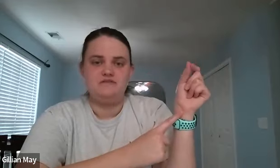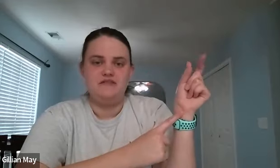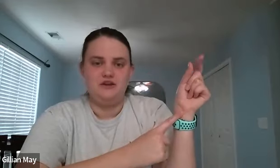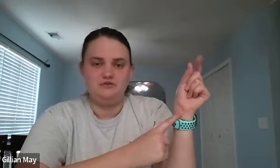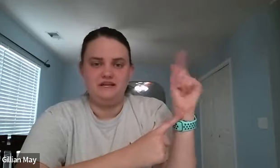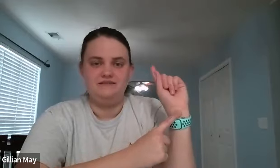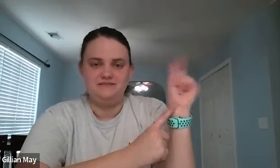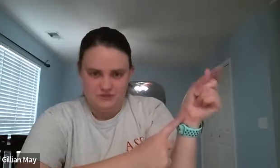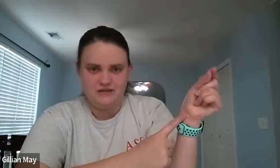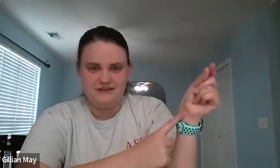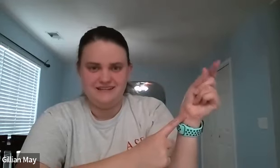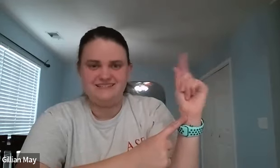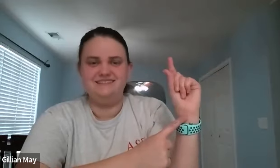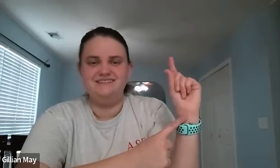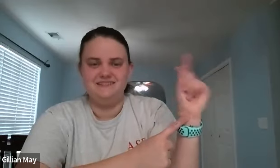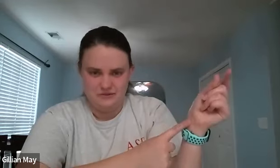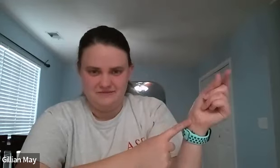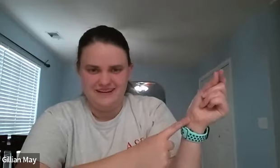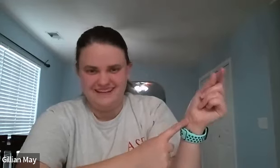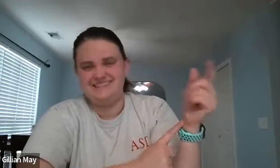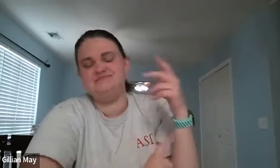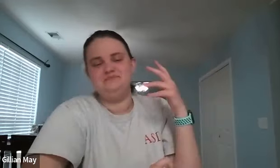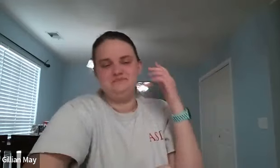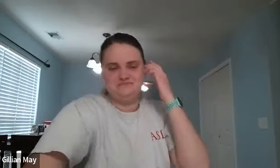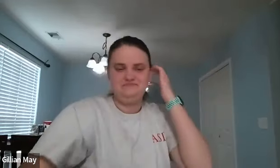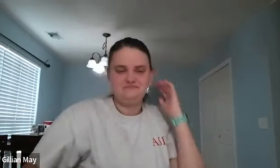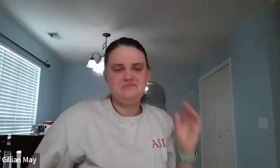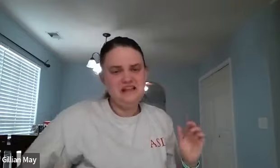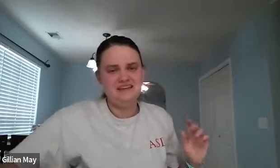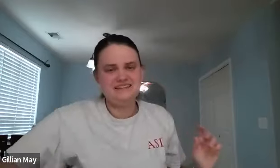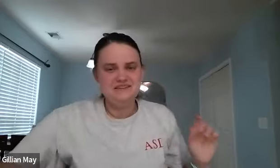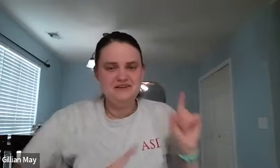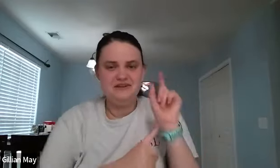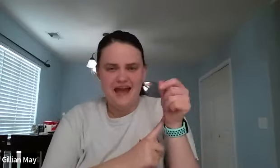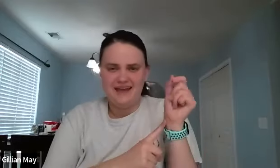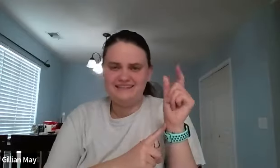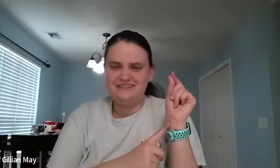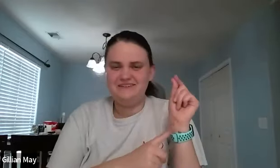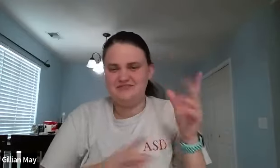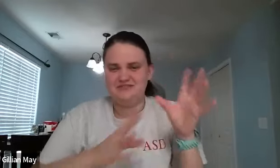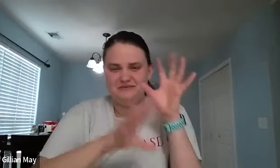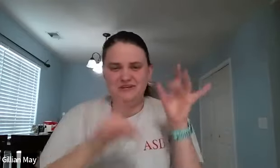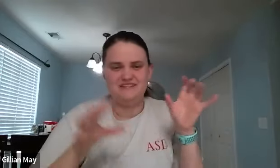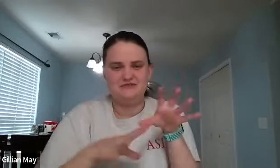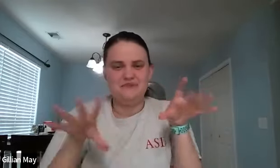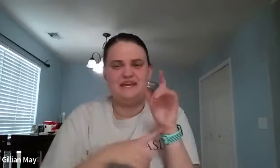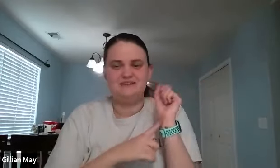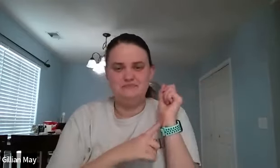then go 20 minutes, 20 minutes. It gets a little interesting when you get to those big